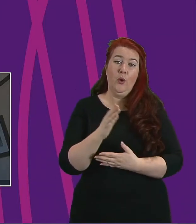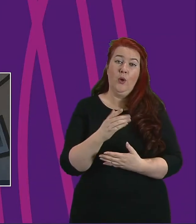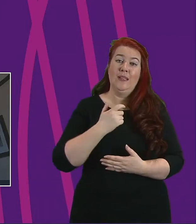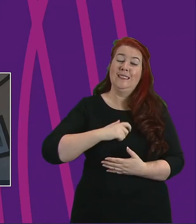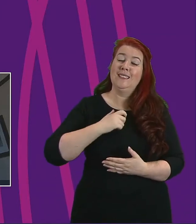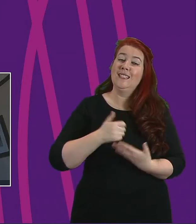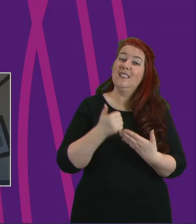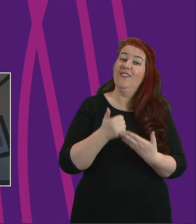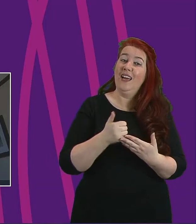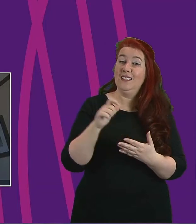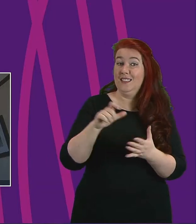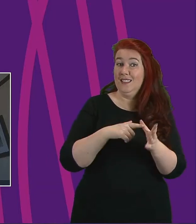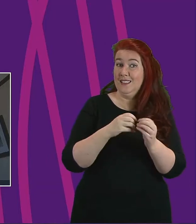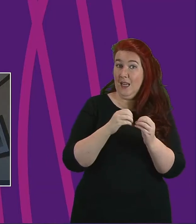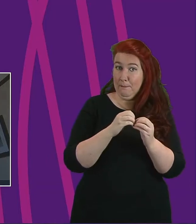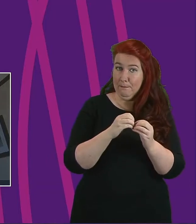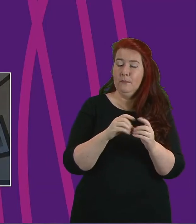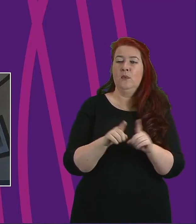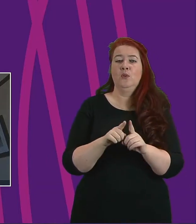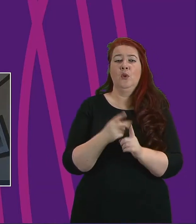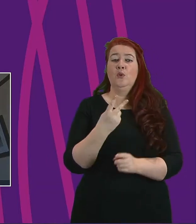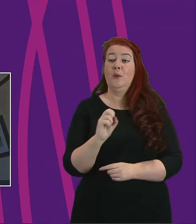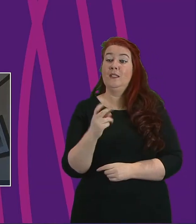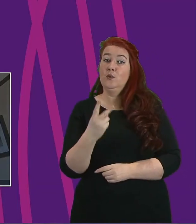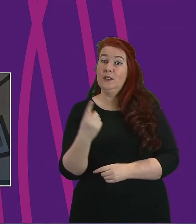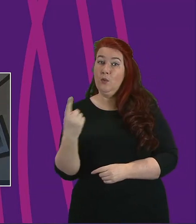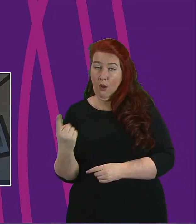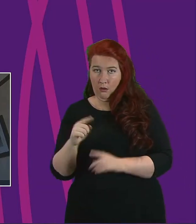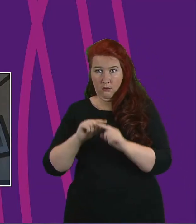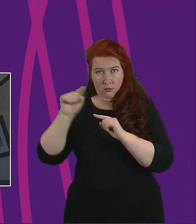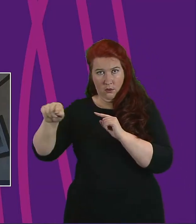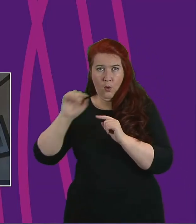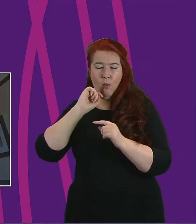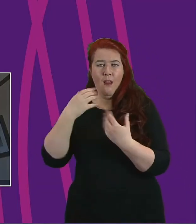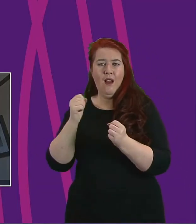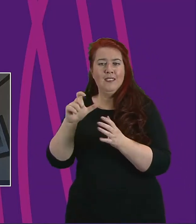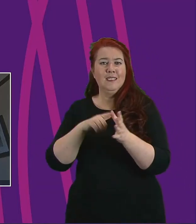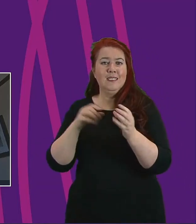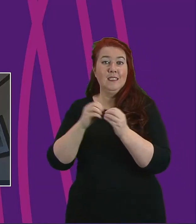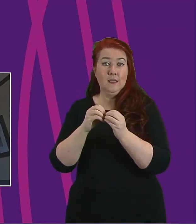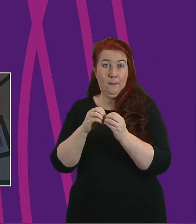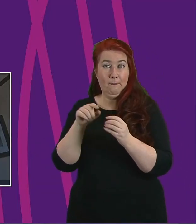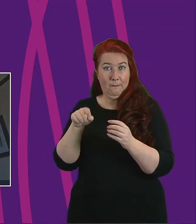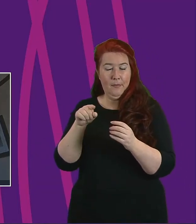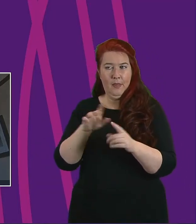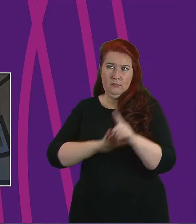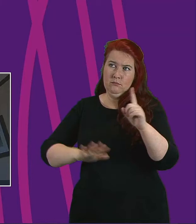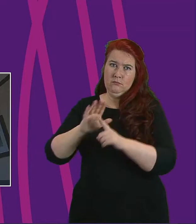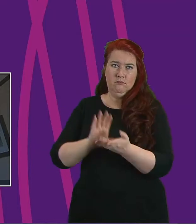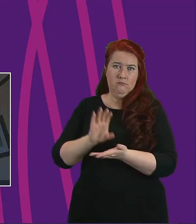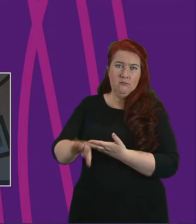In 2020-21, we're providing Citizen Advice Network in Scotland with 3 million to provide support to